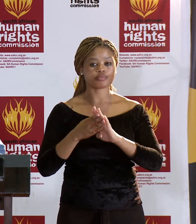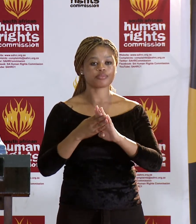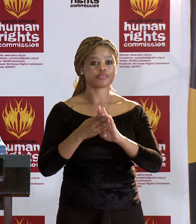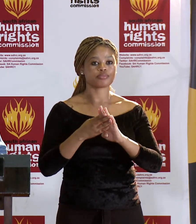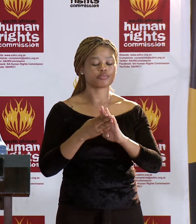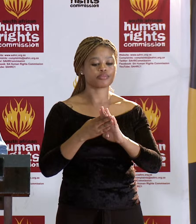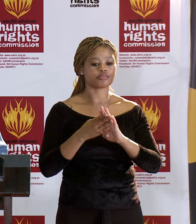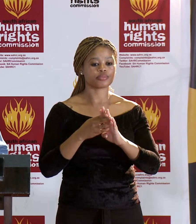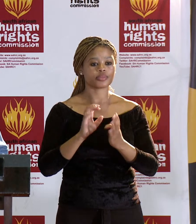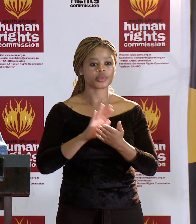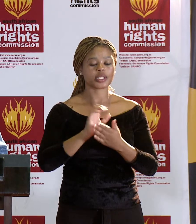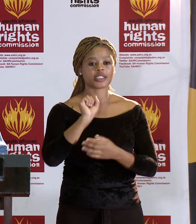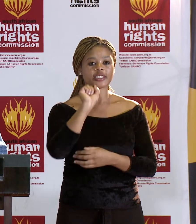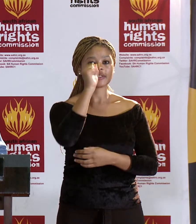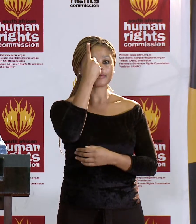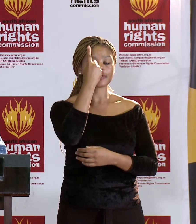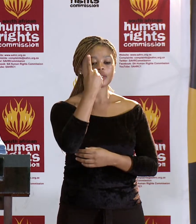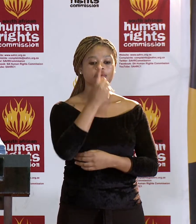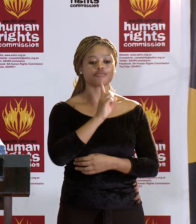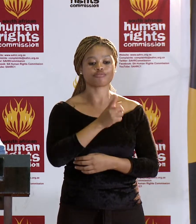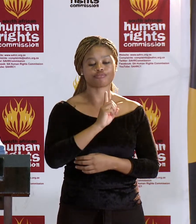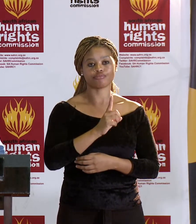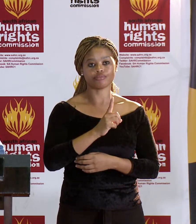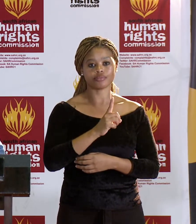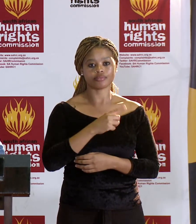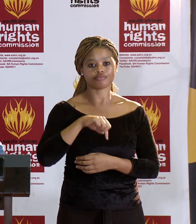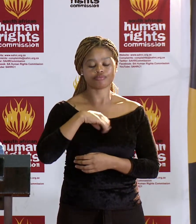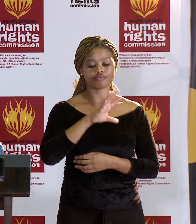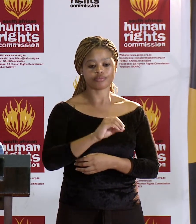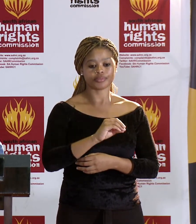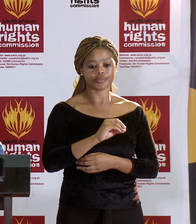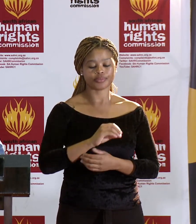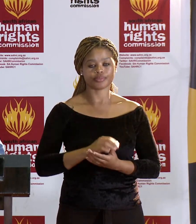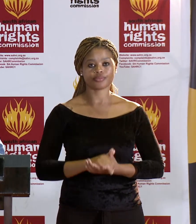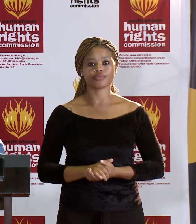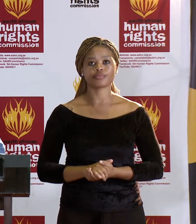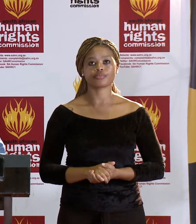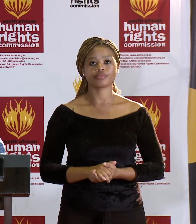very first teachers that we have.